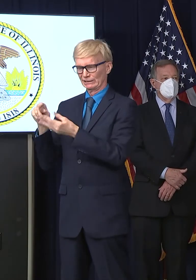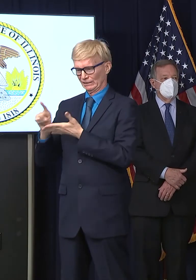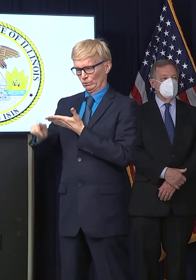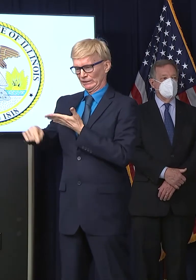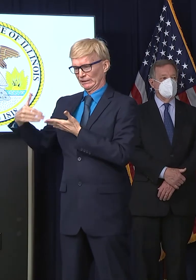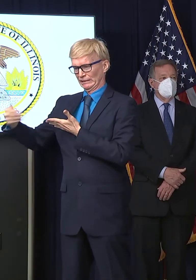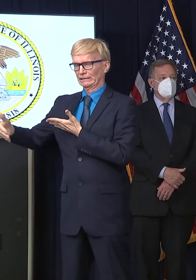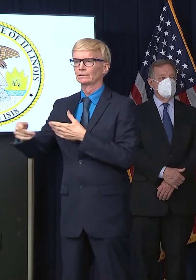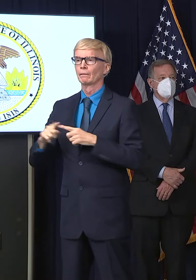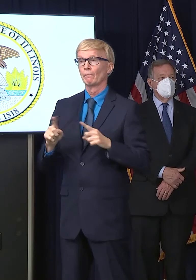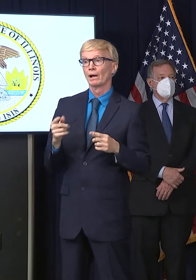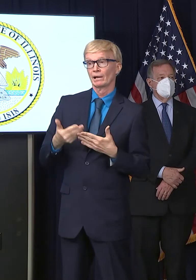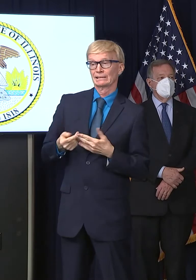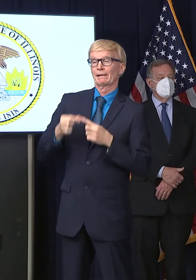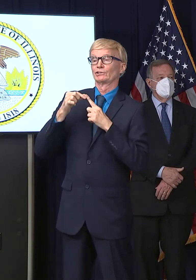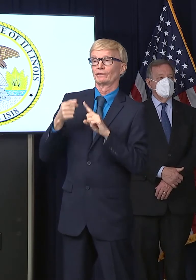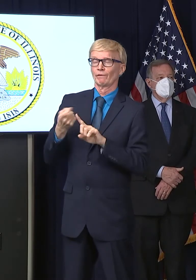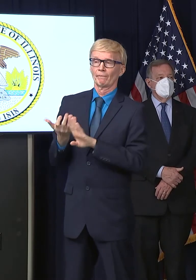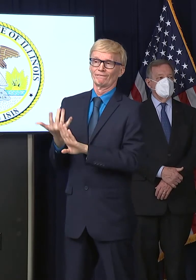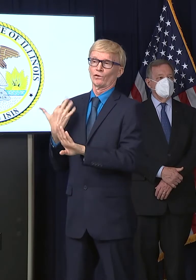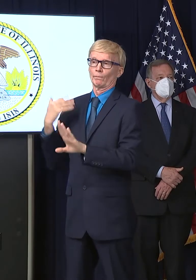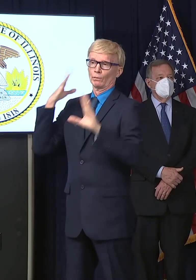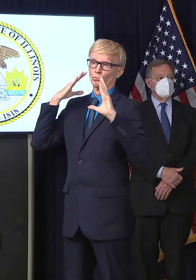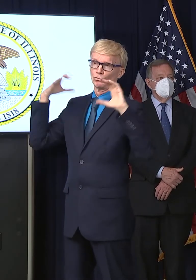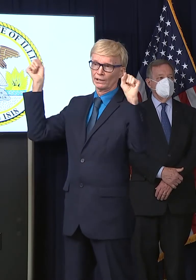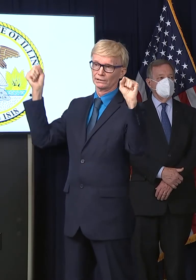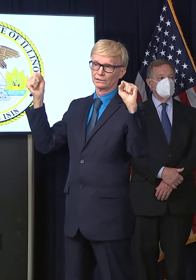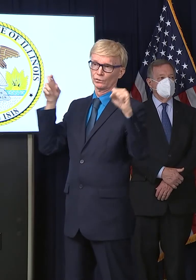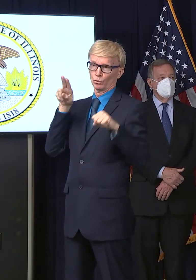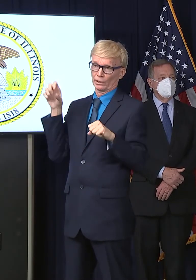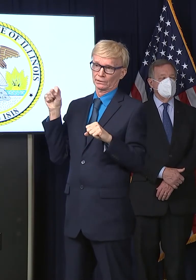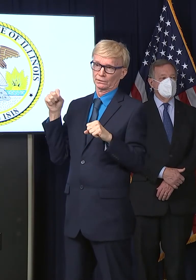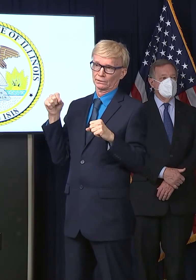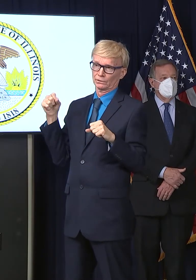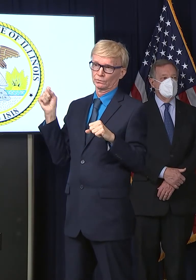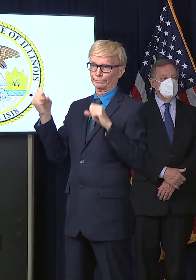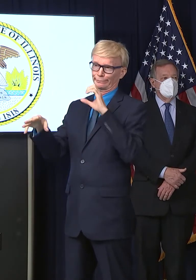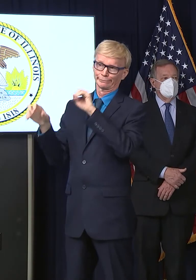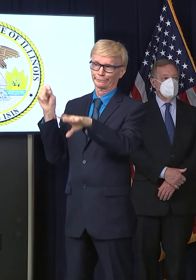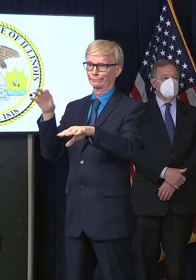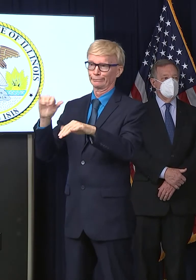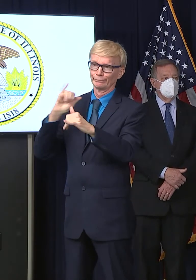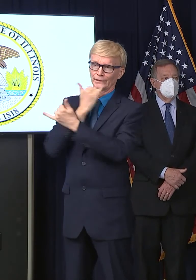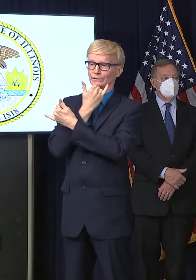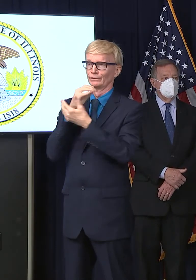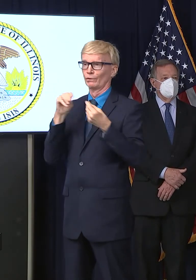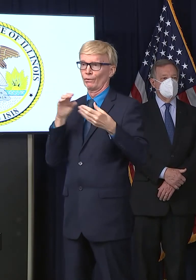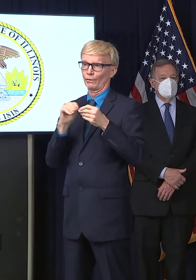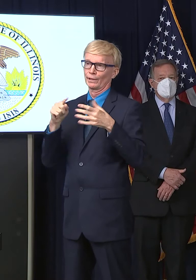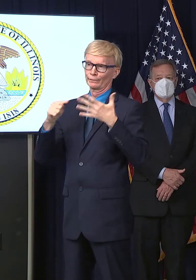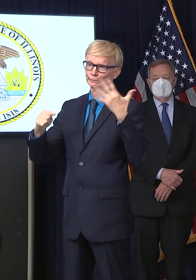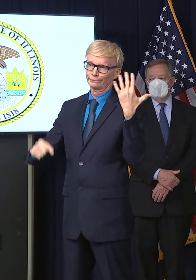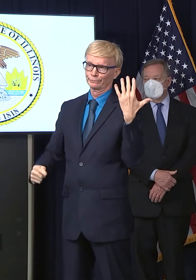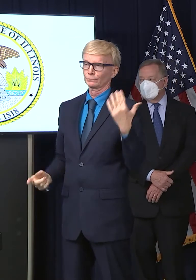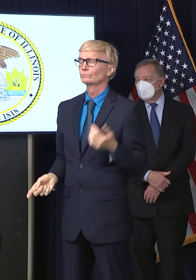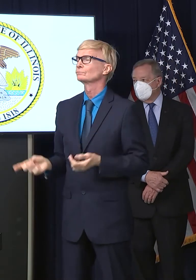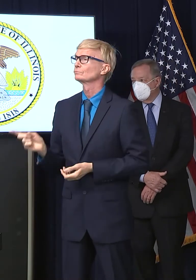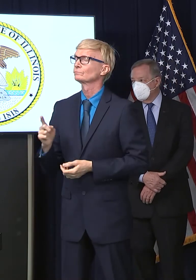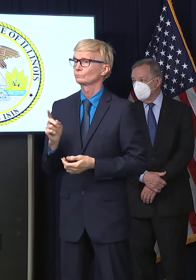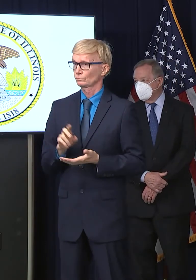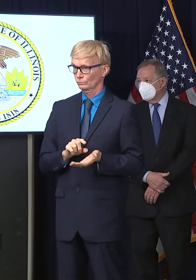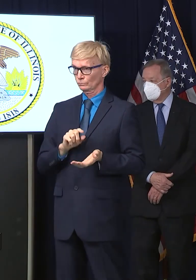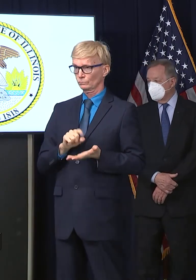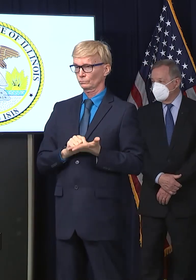the former president of the United States is putting forward misrepresentations, even lies. All right, the Daily Herald,